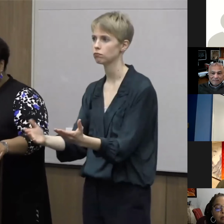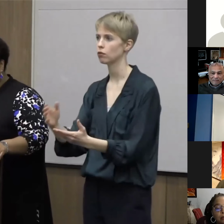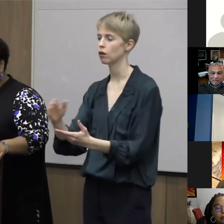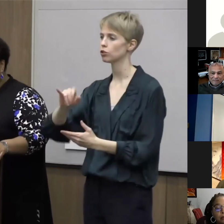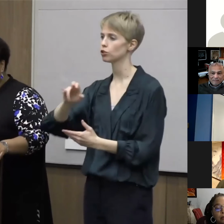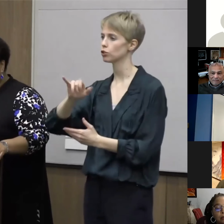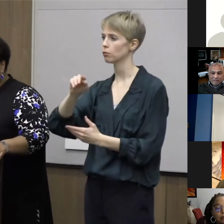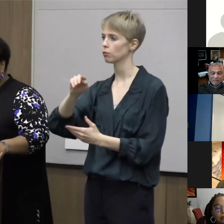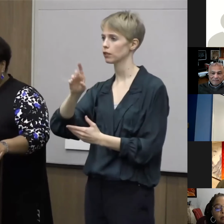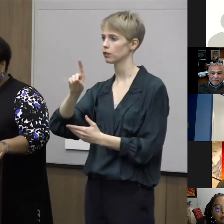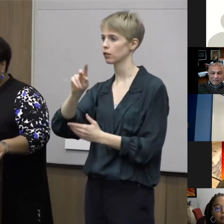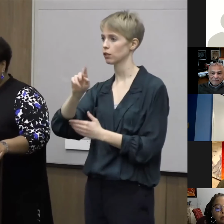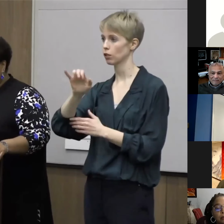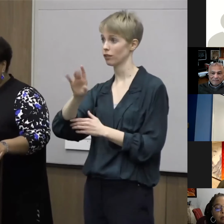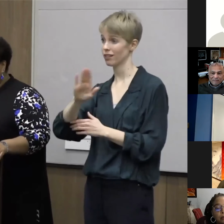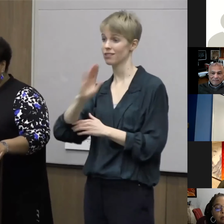too.